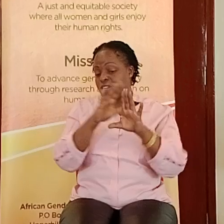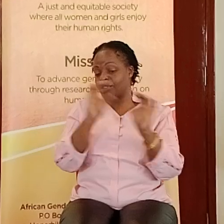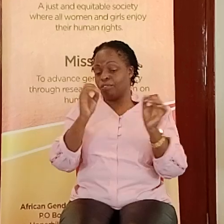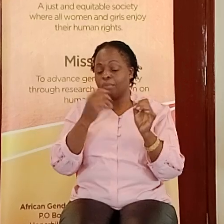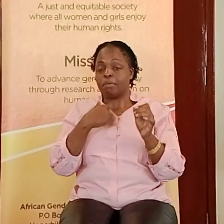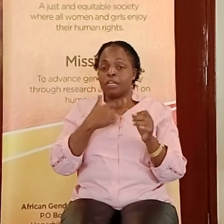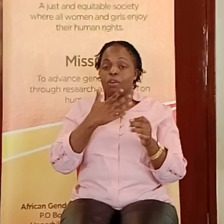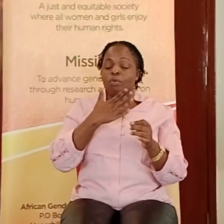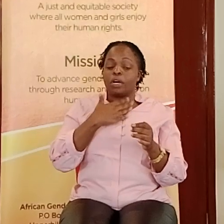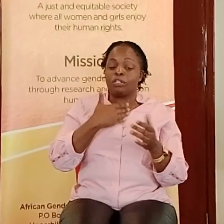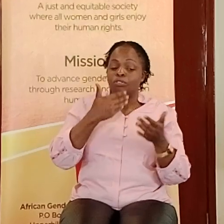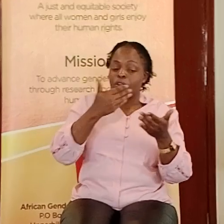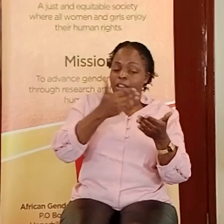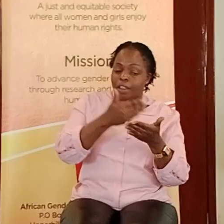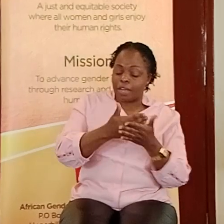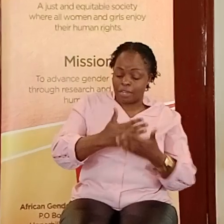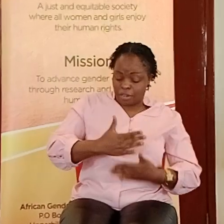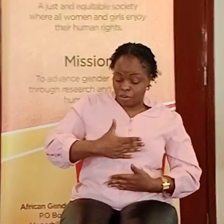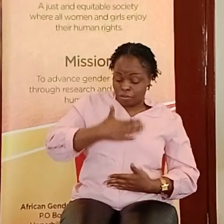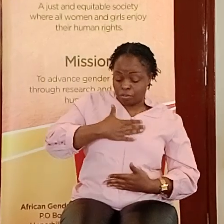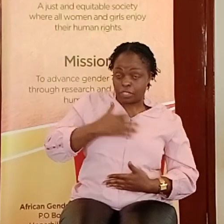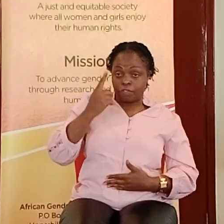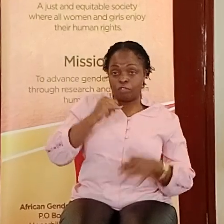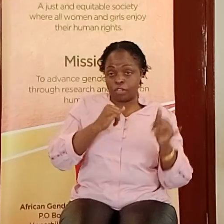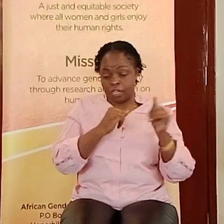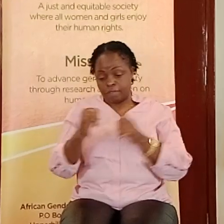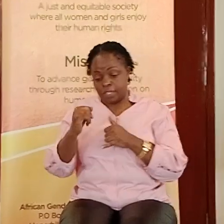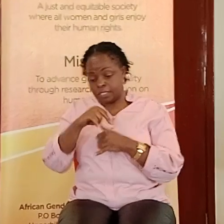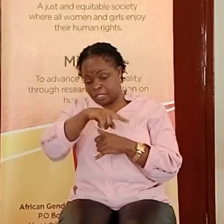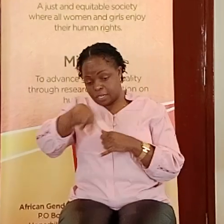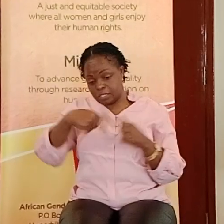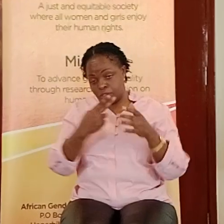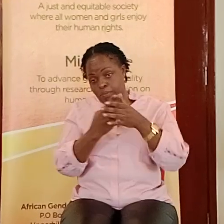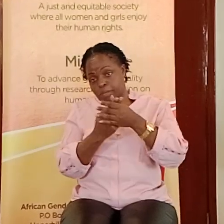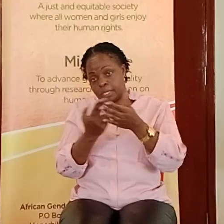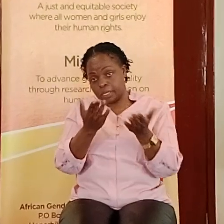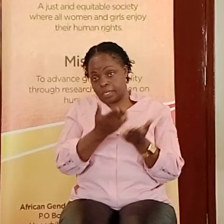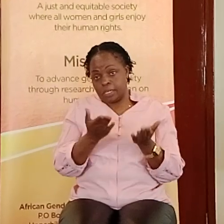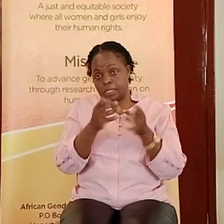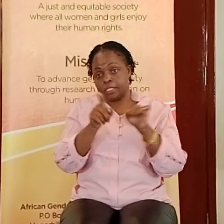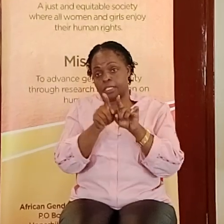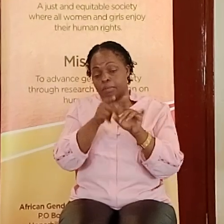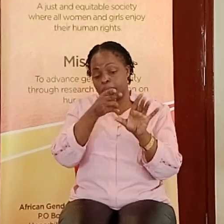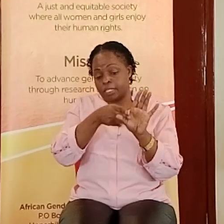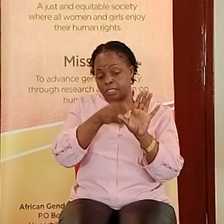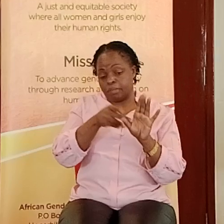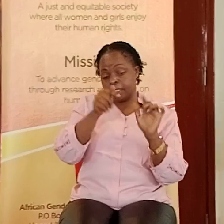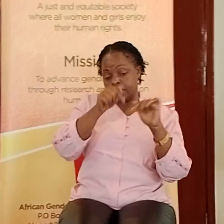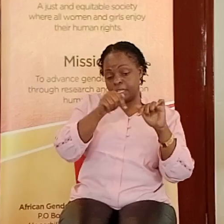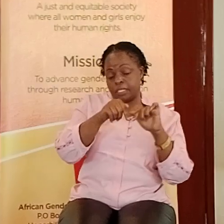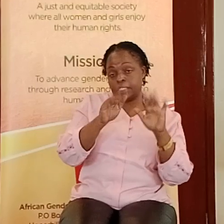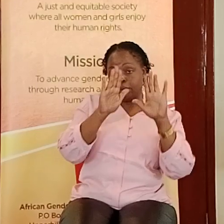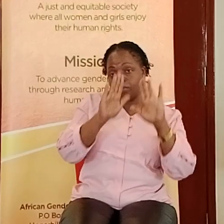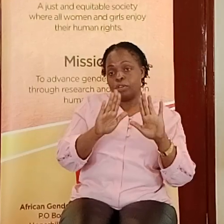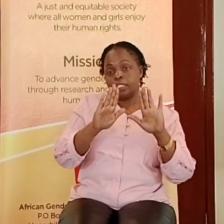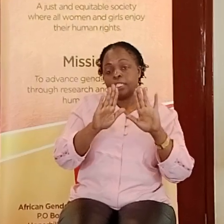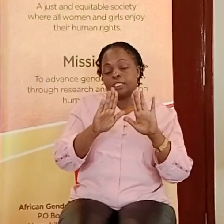and partners for inviting us to partner here and participate in this noble task today. I wish